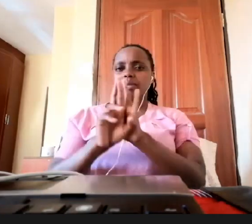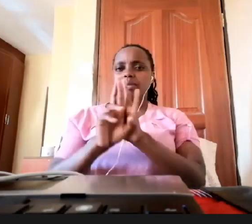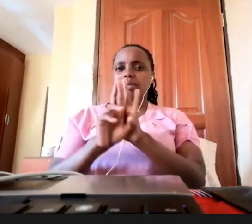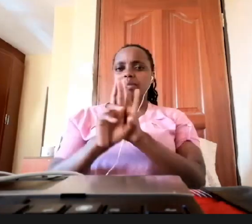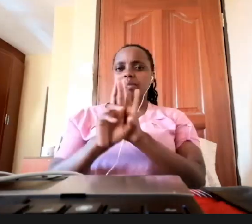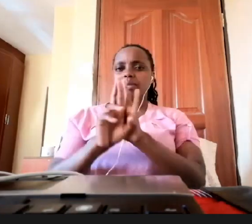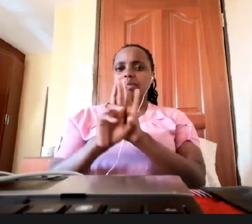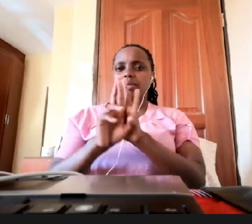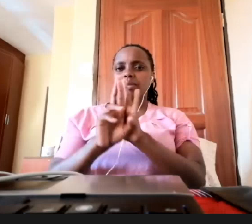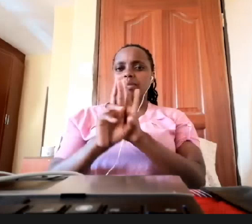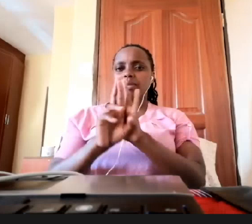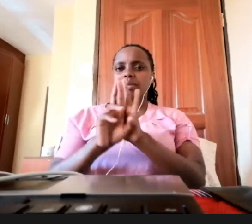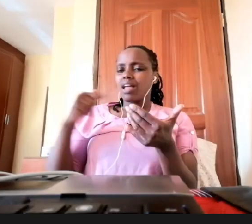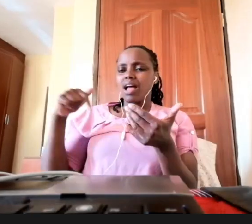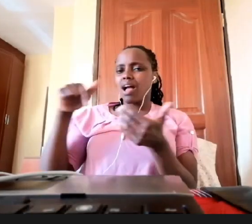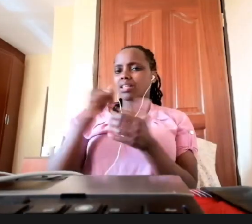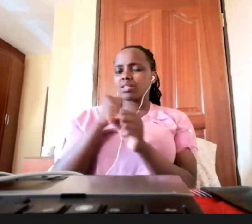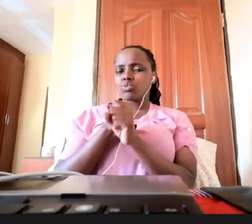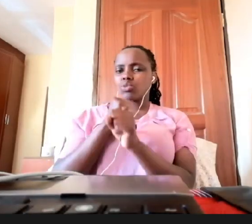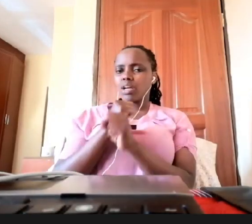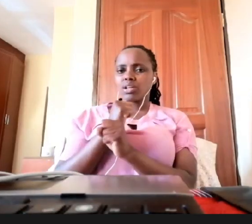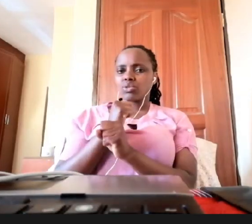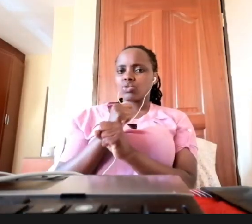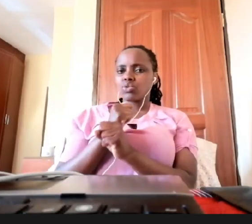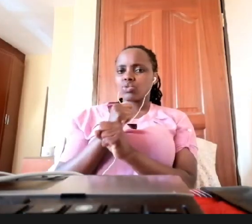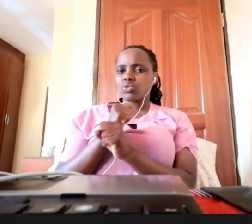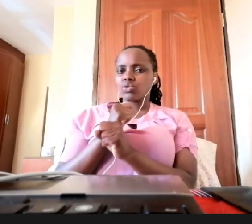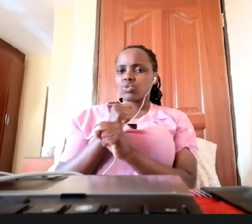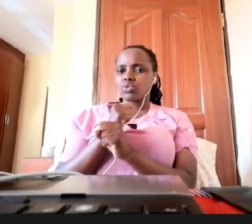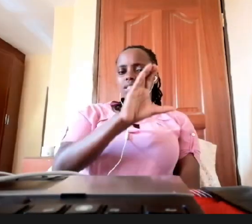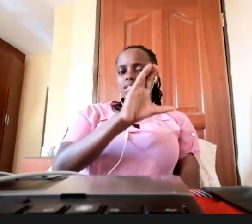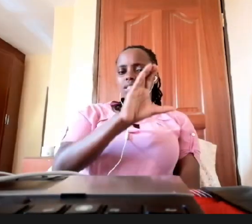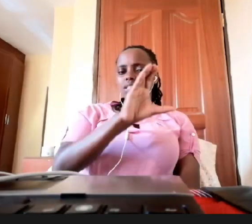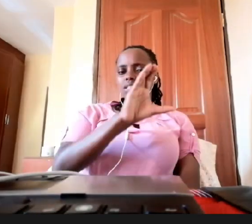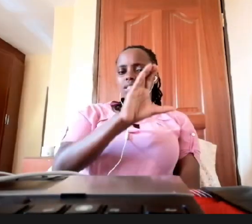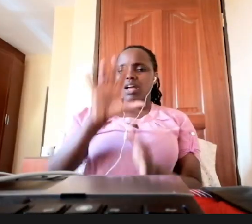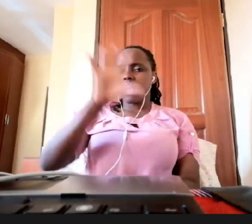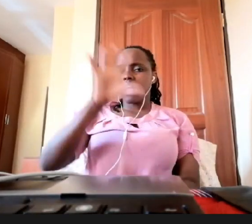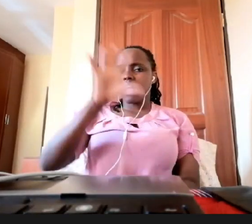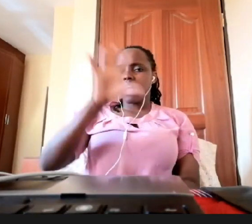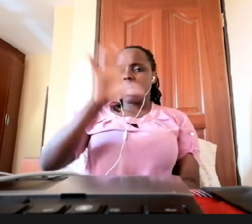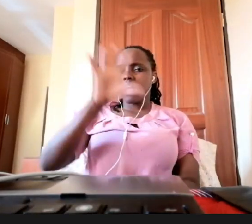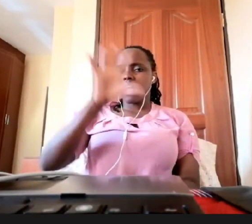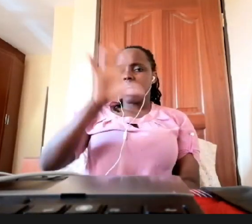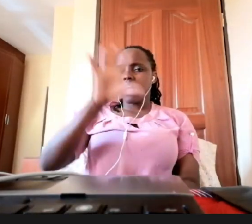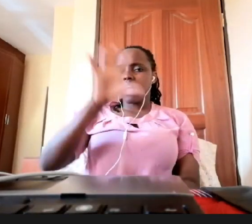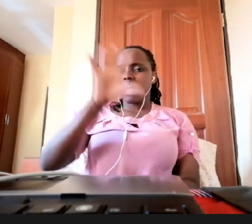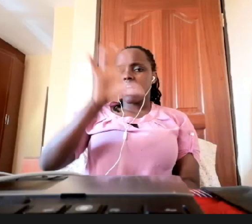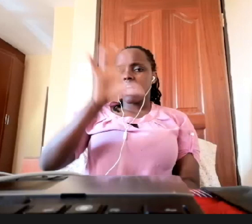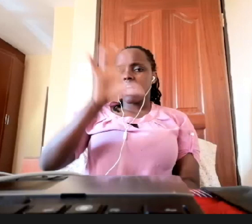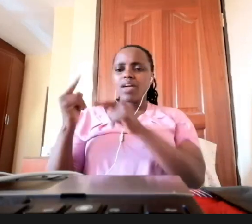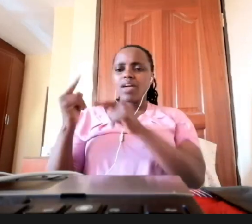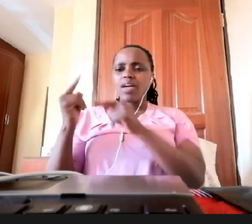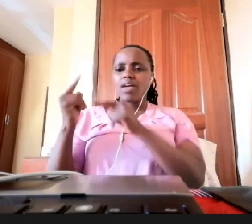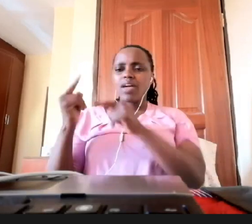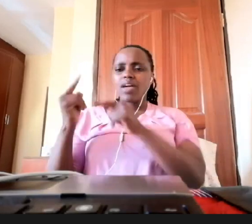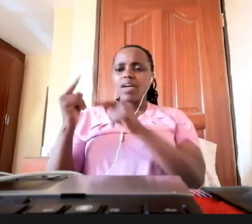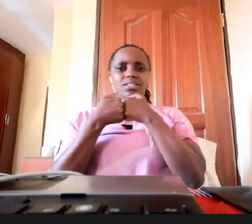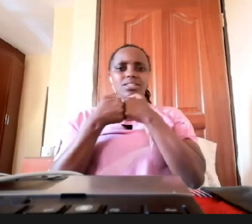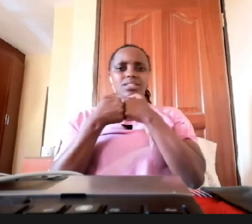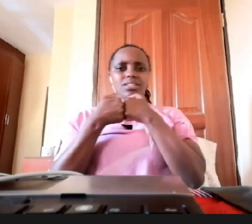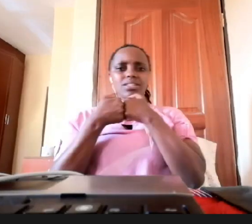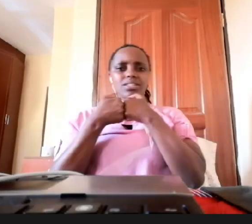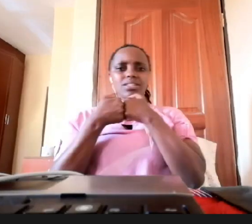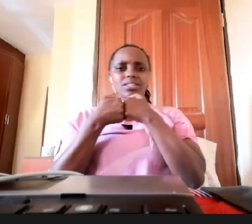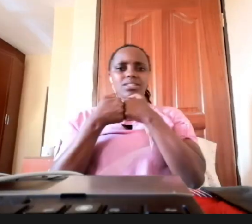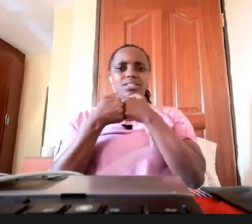come we are doing CRC and not doing African Charter. What are the experiences? What are the challenges?